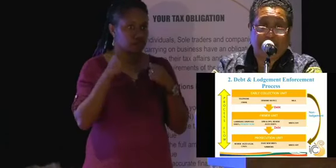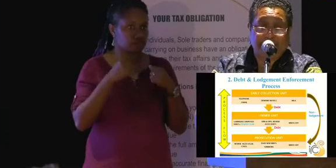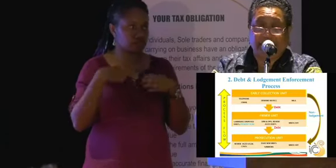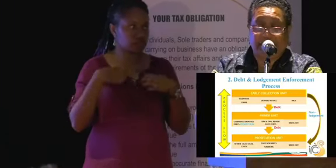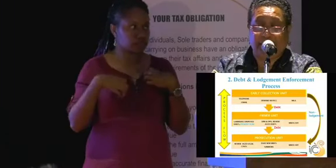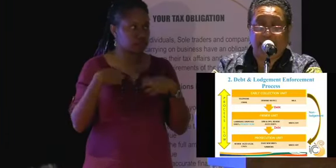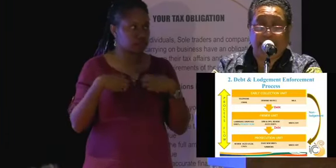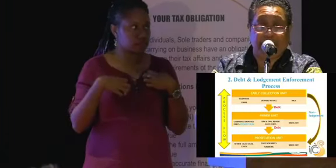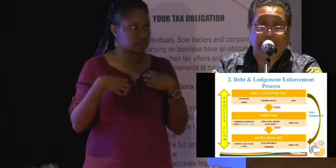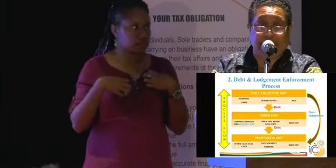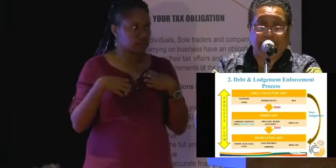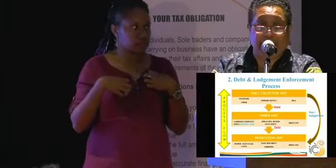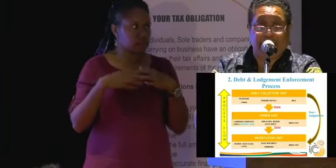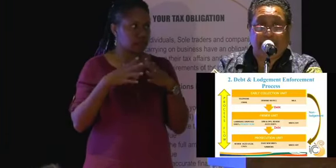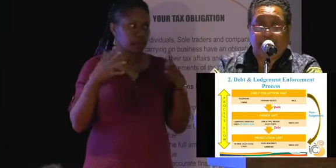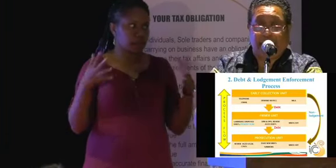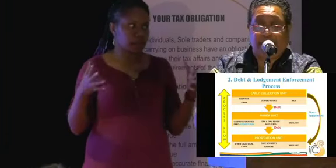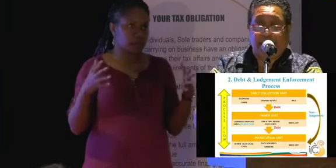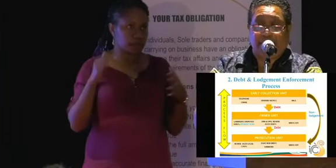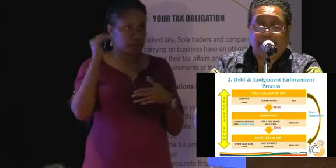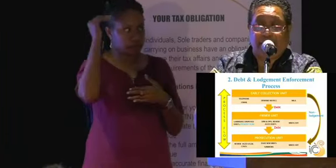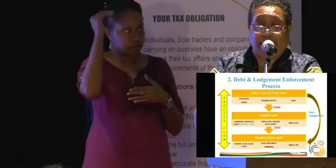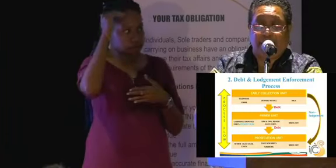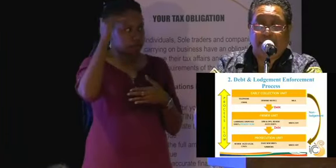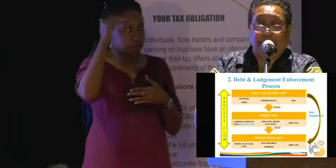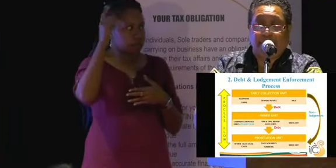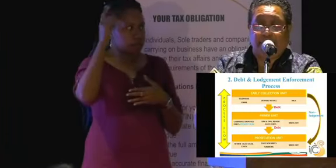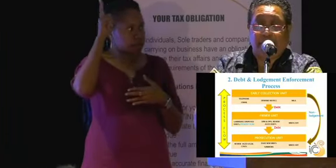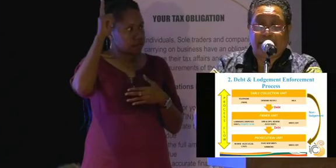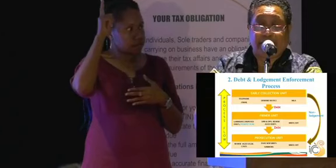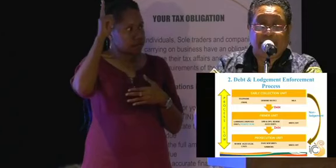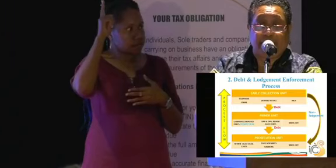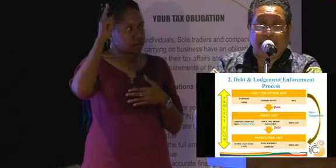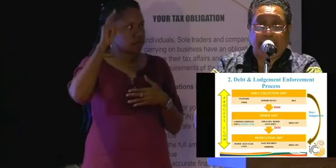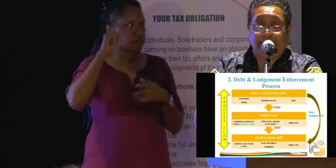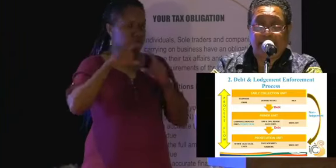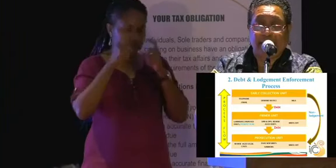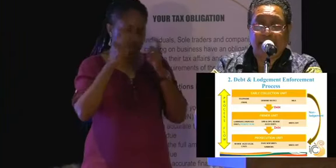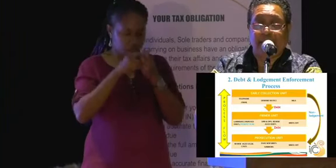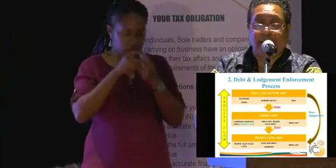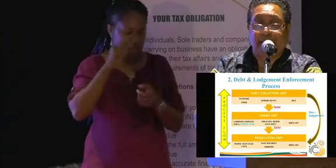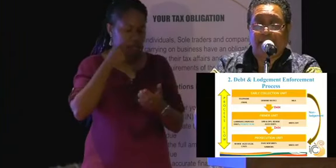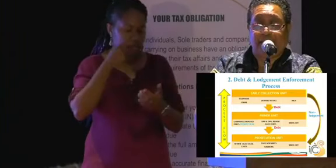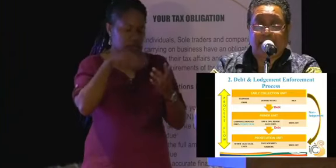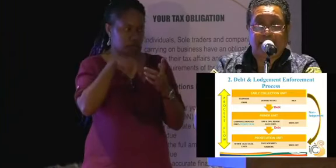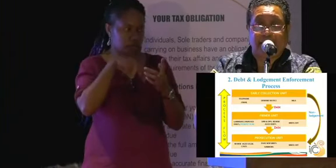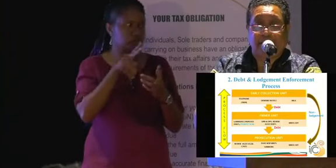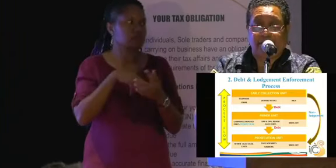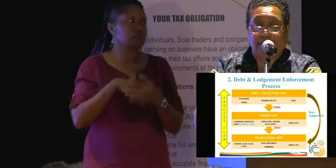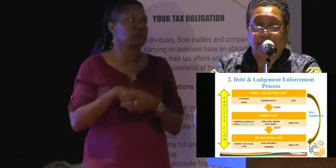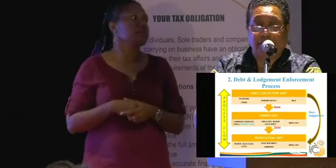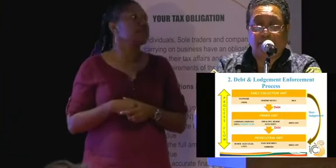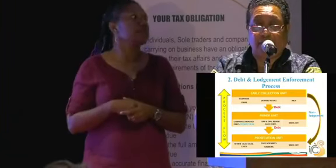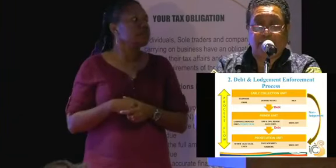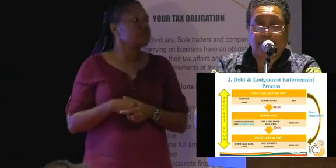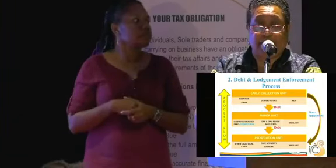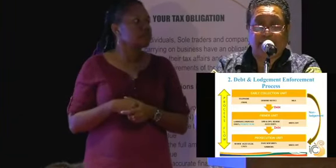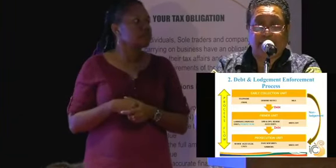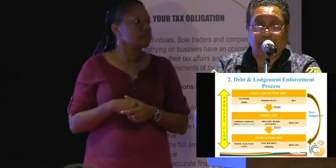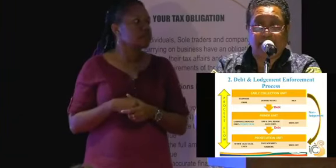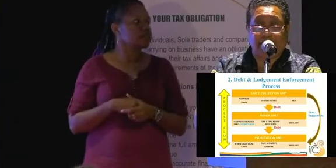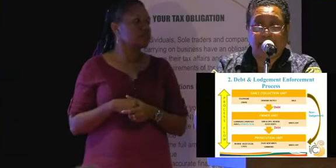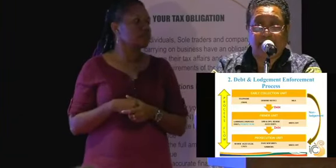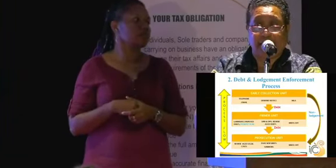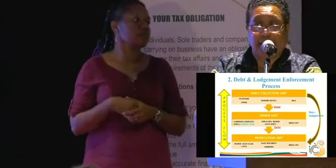those taxpayers. If they are outstanding payments, the cases are referred to our